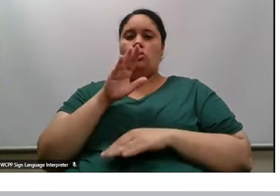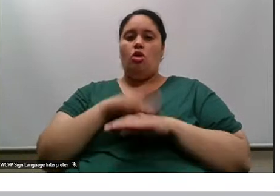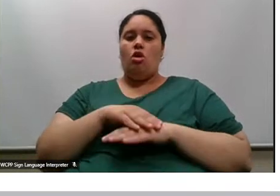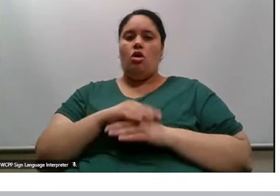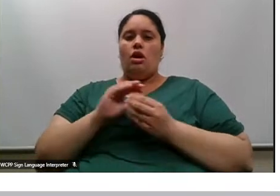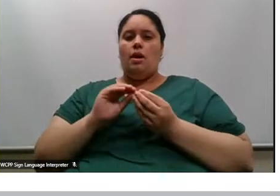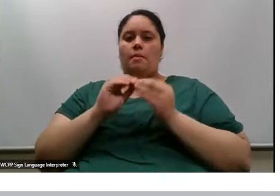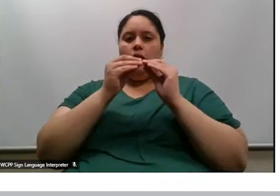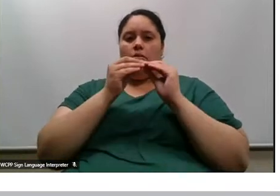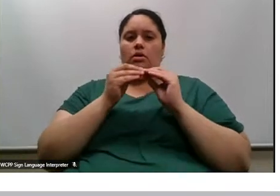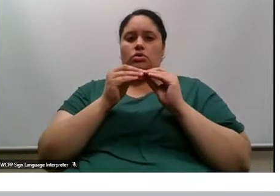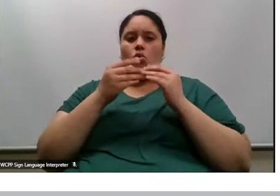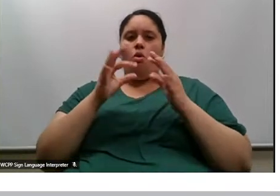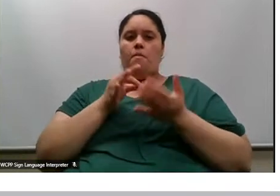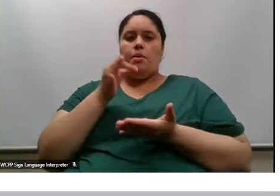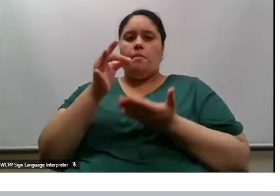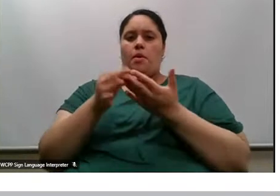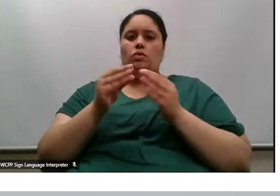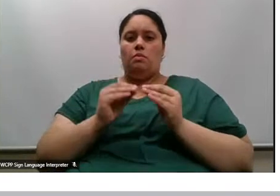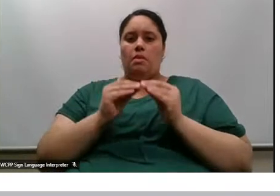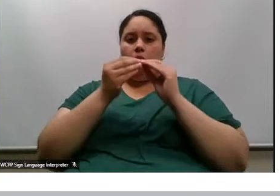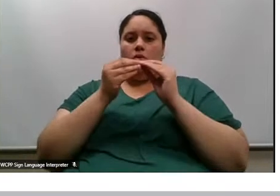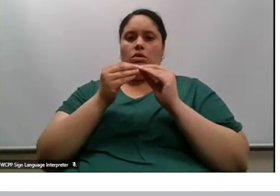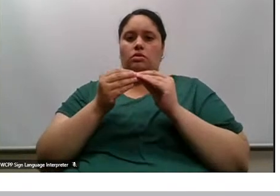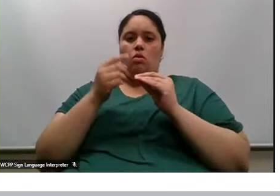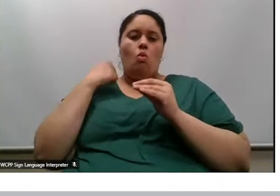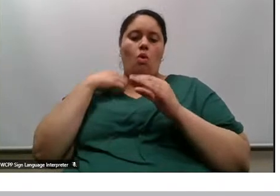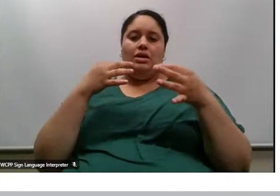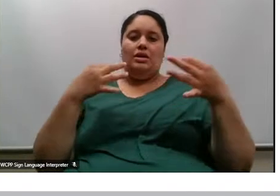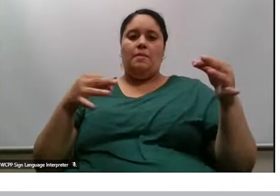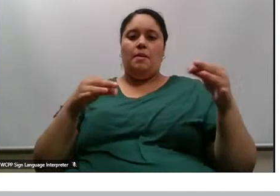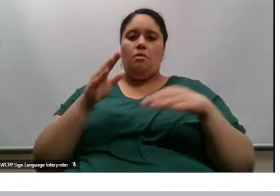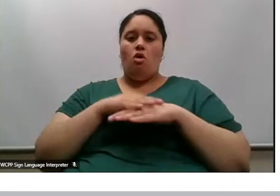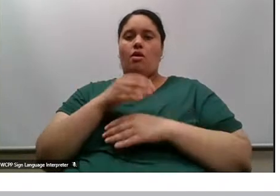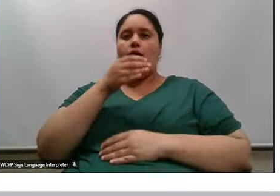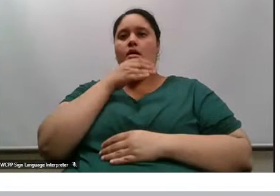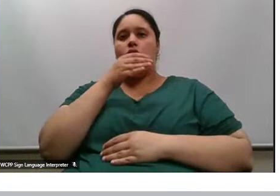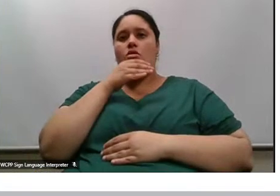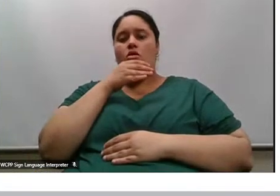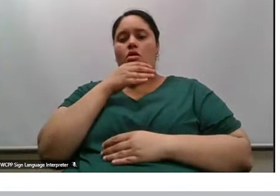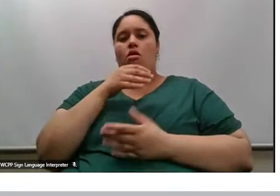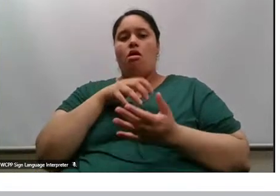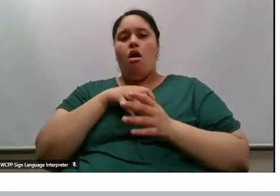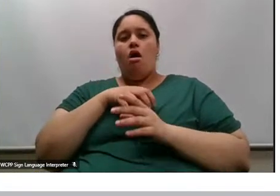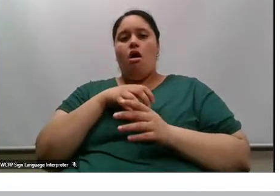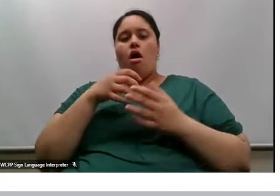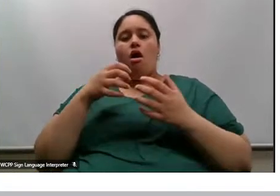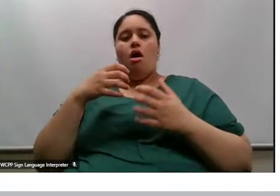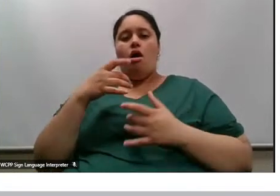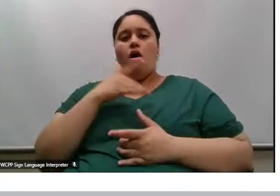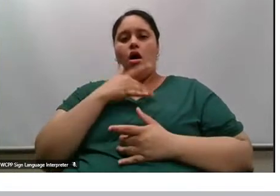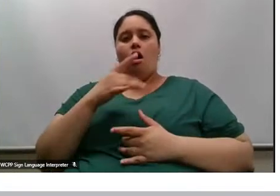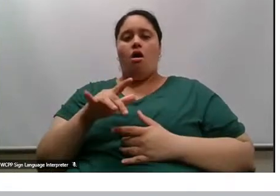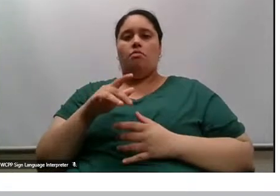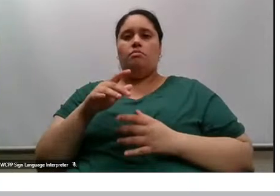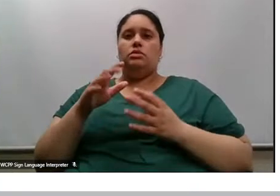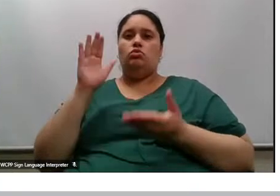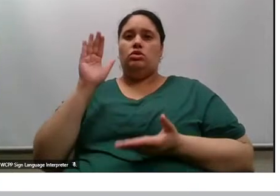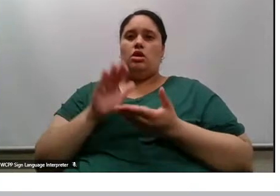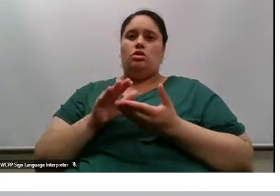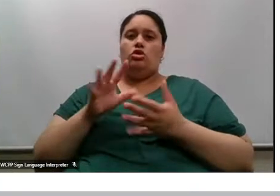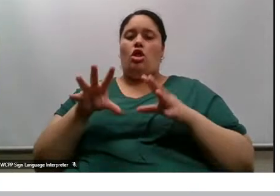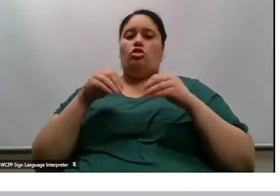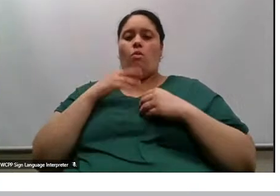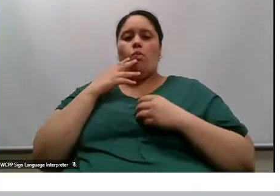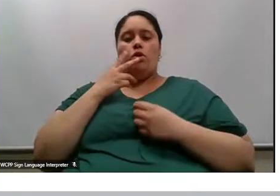amendments, or the proposed amendments. So the white paper on alcohol harms reduction was adopted in 2017, and therefore the shift